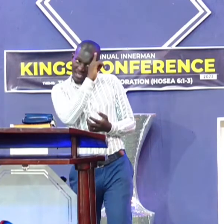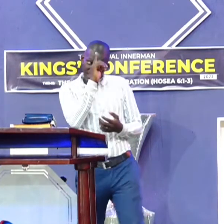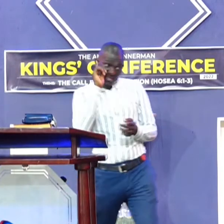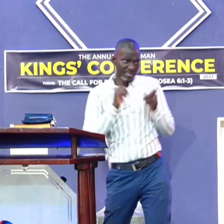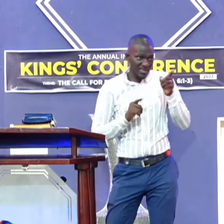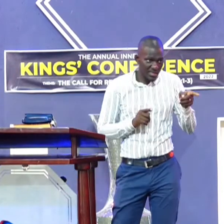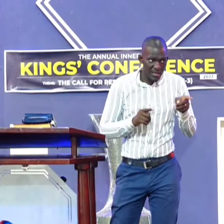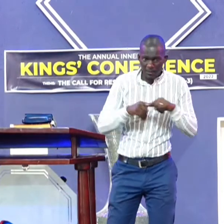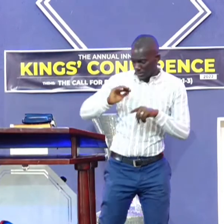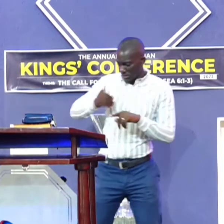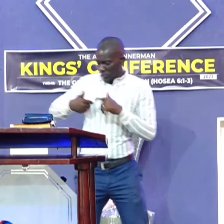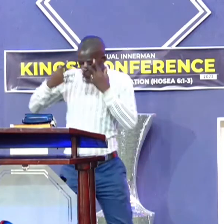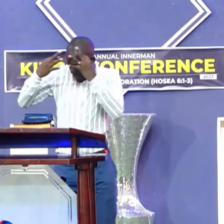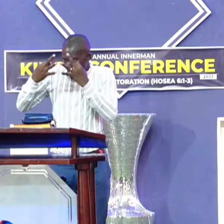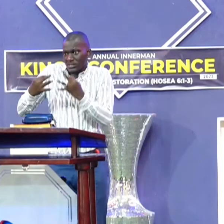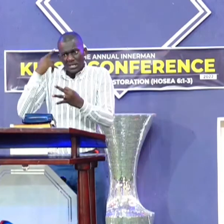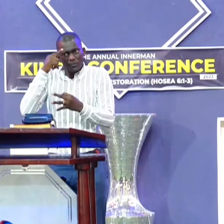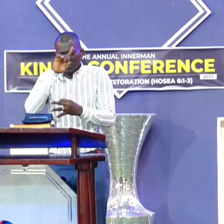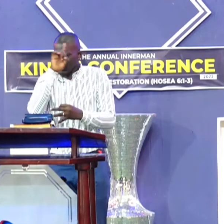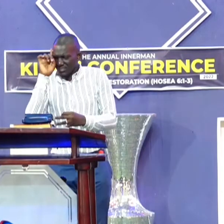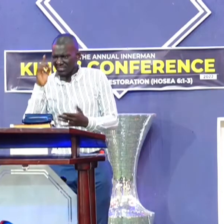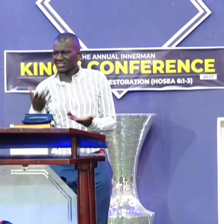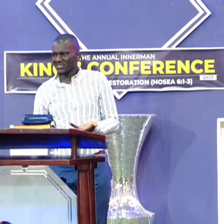Now, the woman could decide for the king.